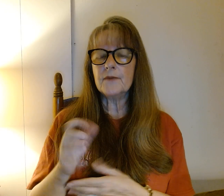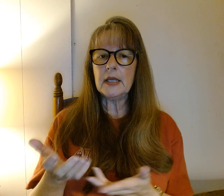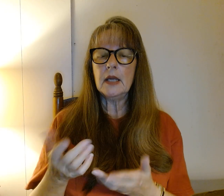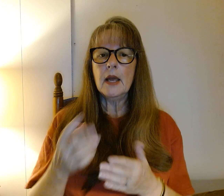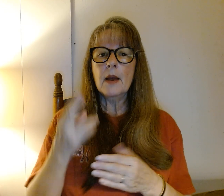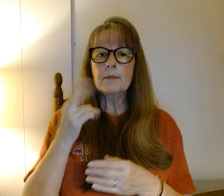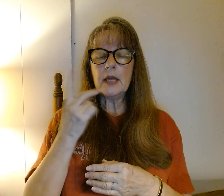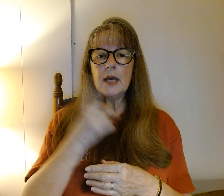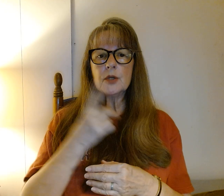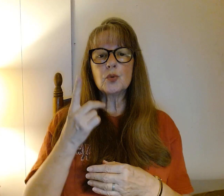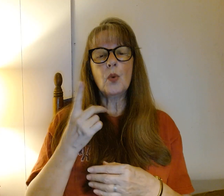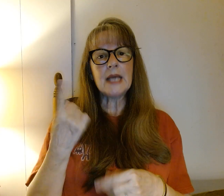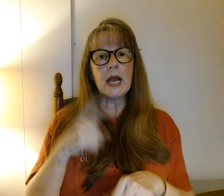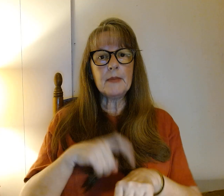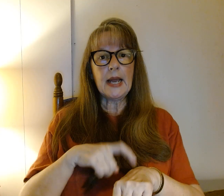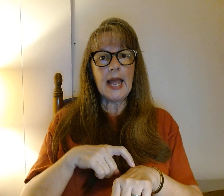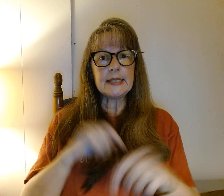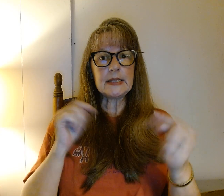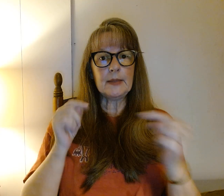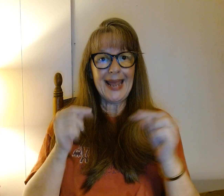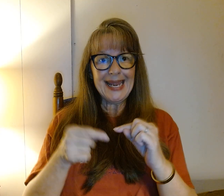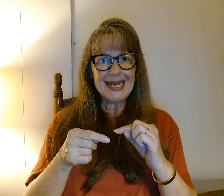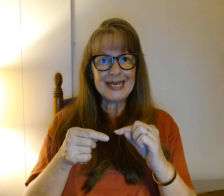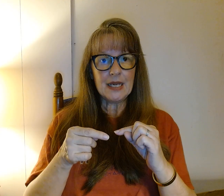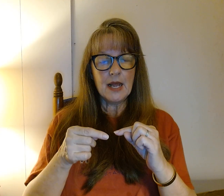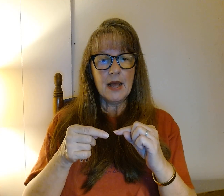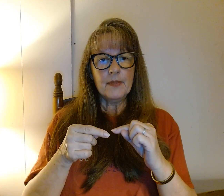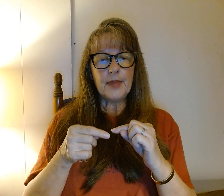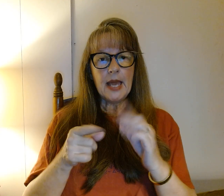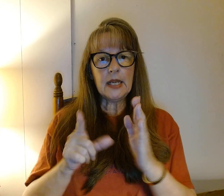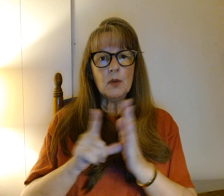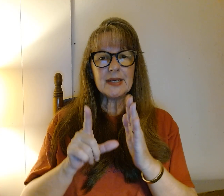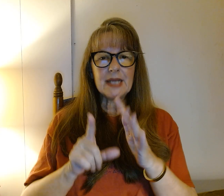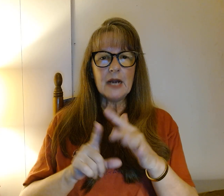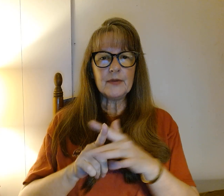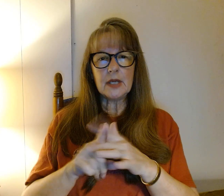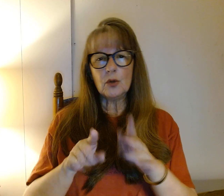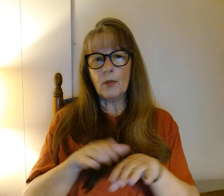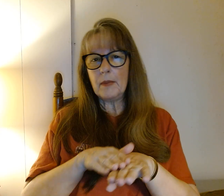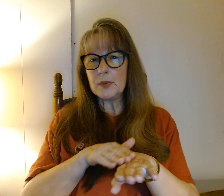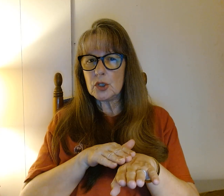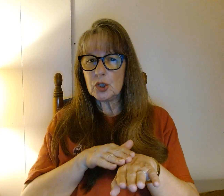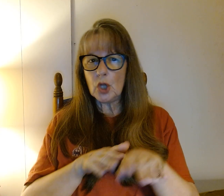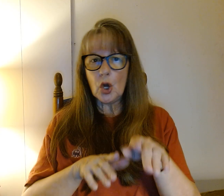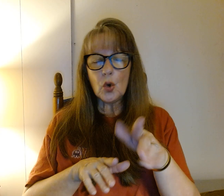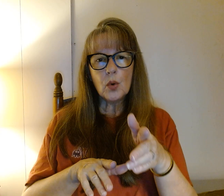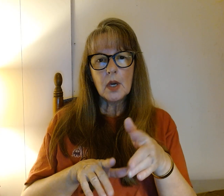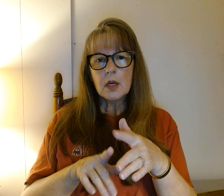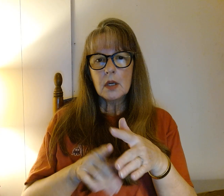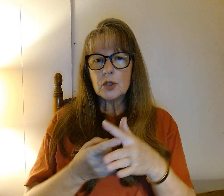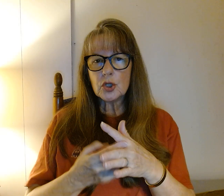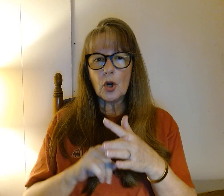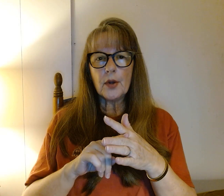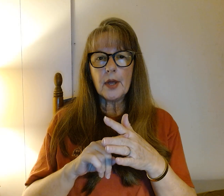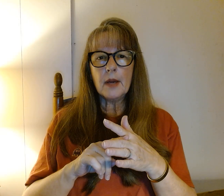funny because one time I had some pain that it was kind of a sudden, or maybe it was a slow startup, and